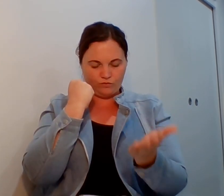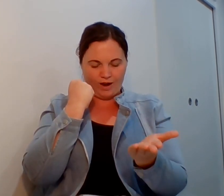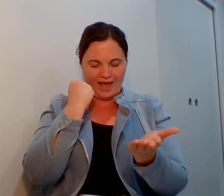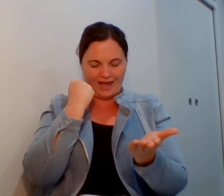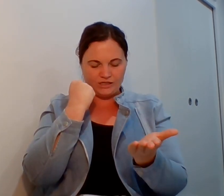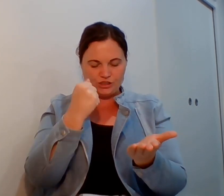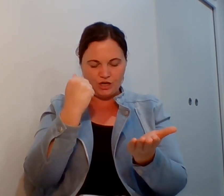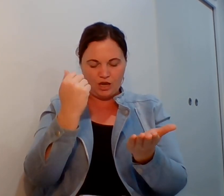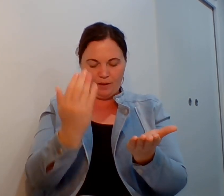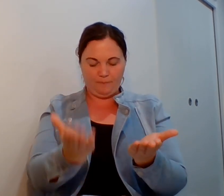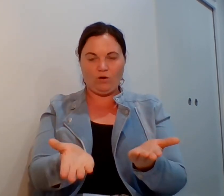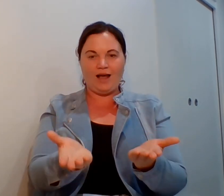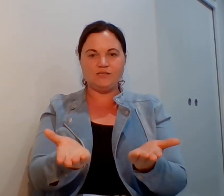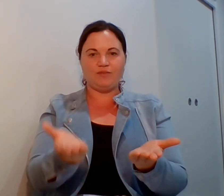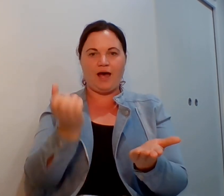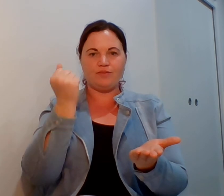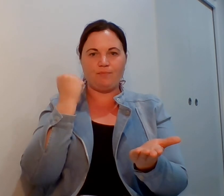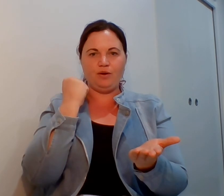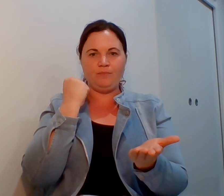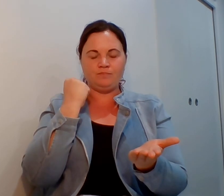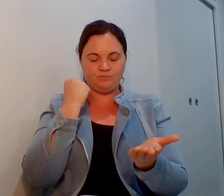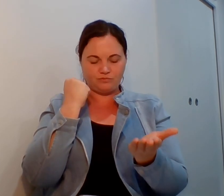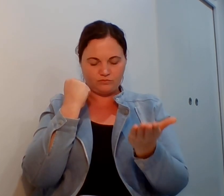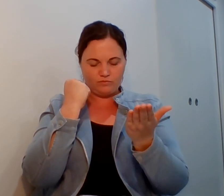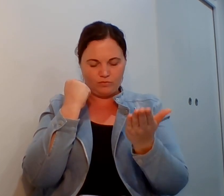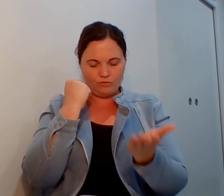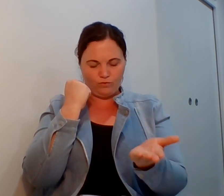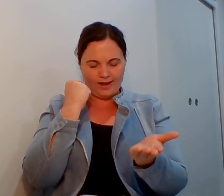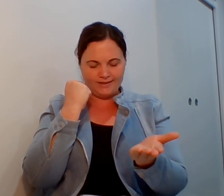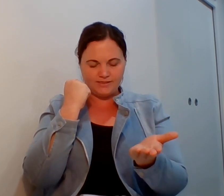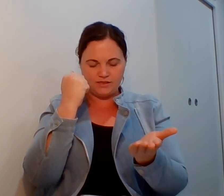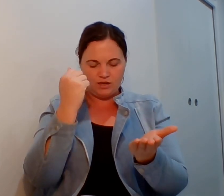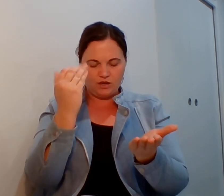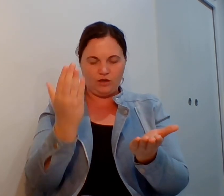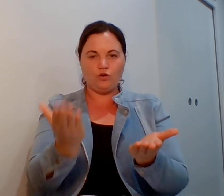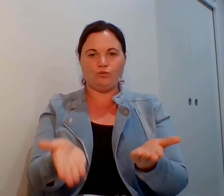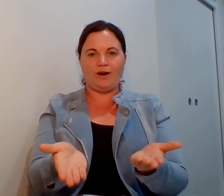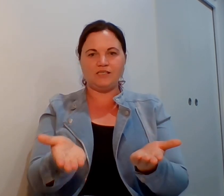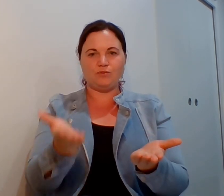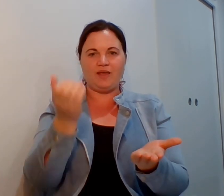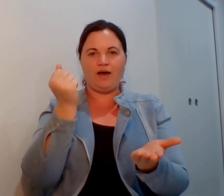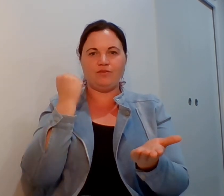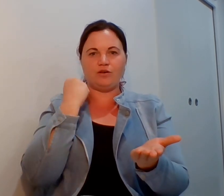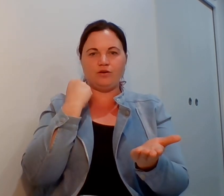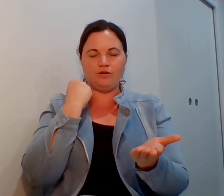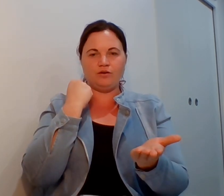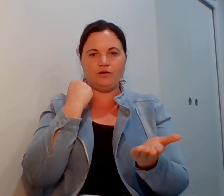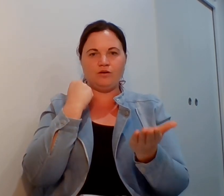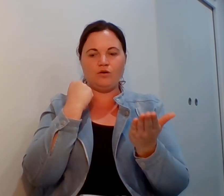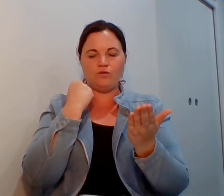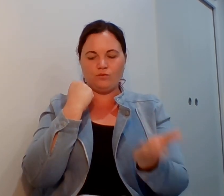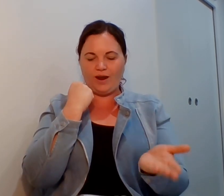Rash. Price without the p. Rice. Crate without the c. Rate.